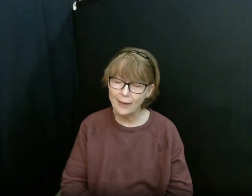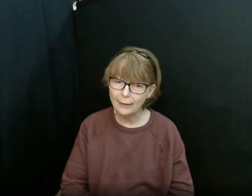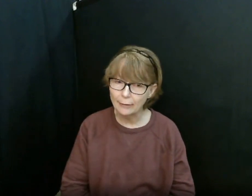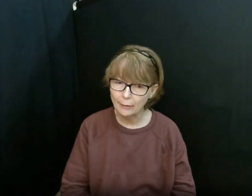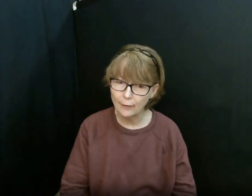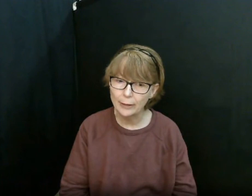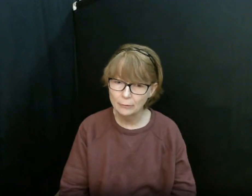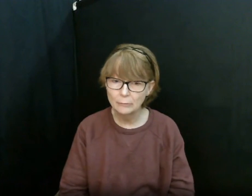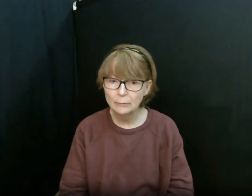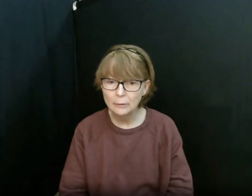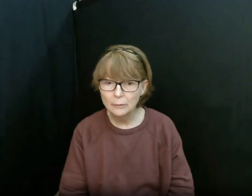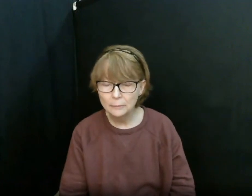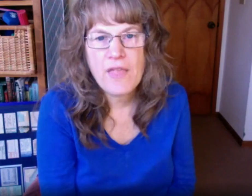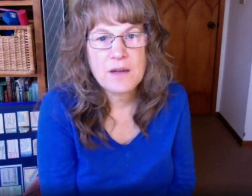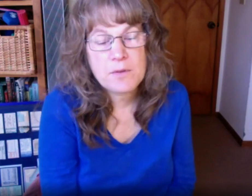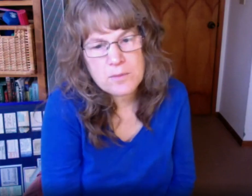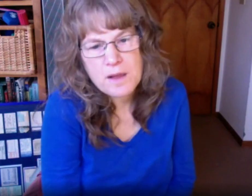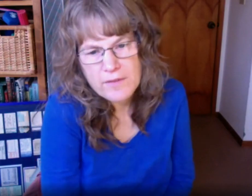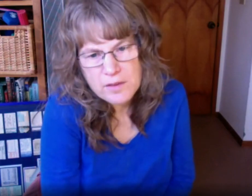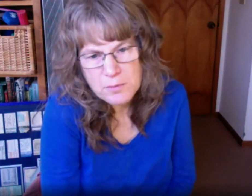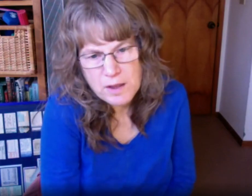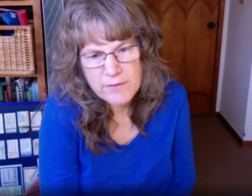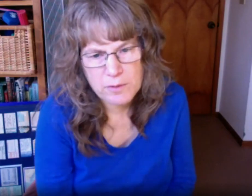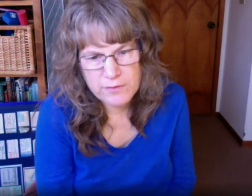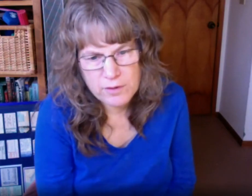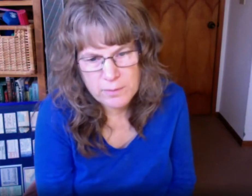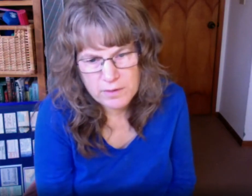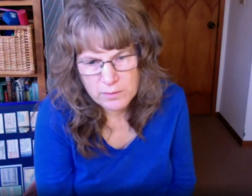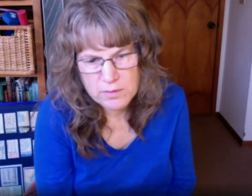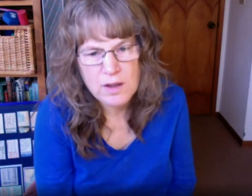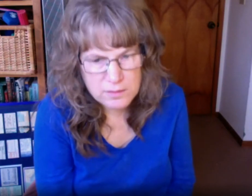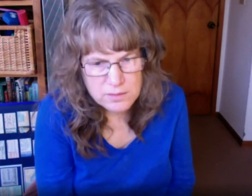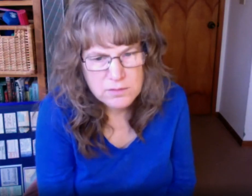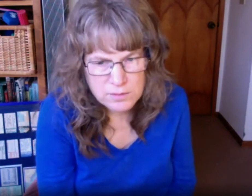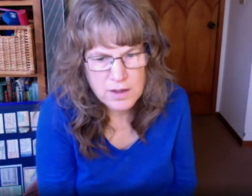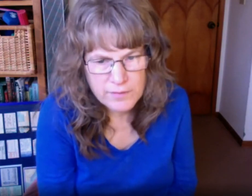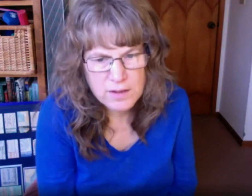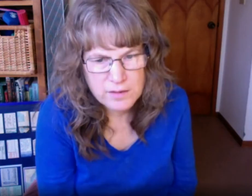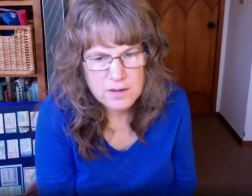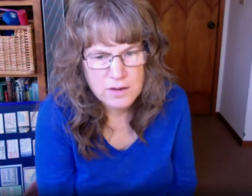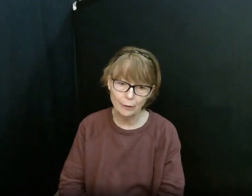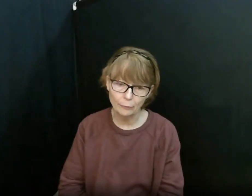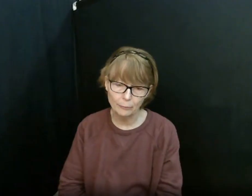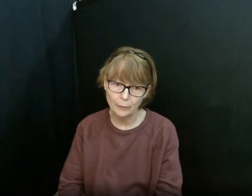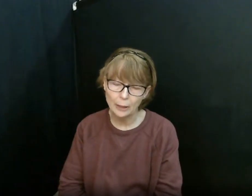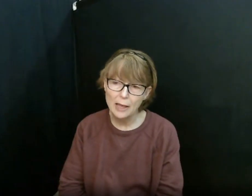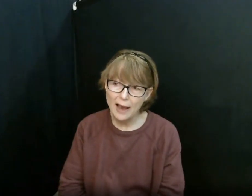and clarify. Okay. And then I'm assuming obviously we have the week of Christmas that we're not. Right. Yeah, we won't be doing anything Christmas week. I